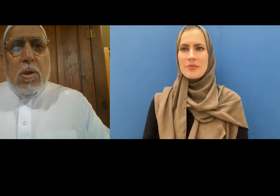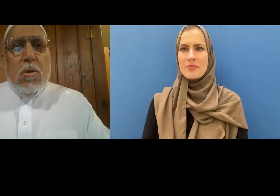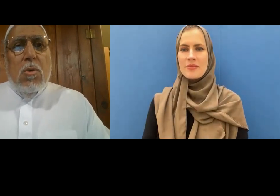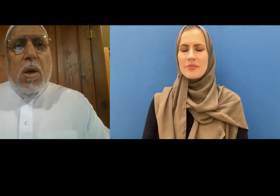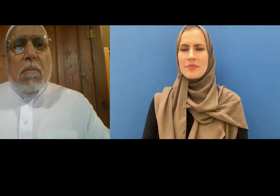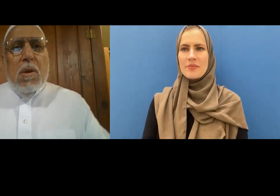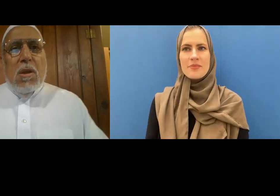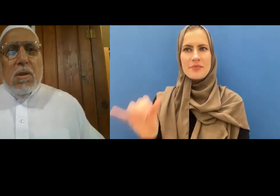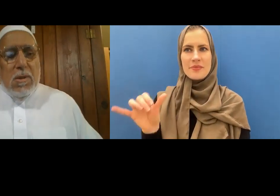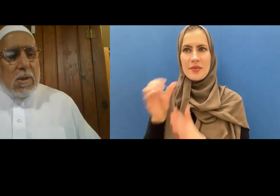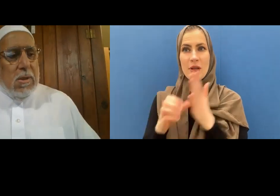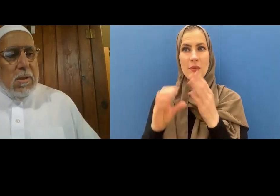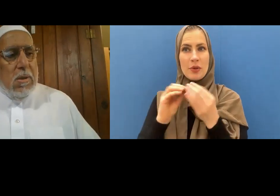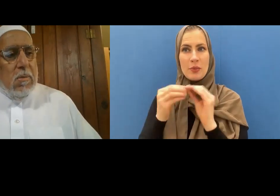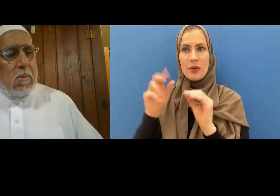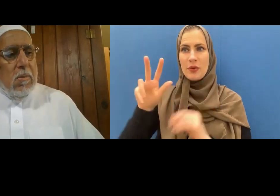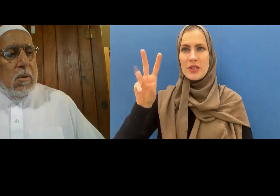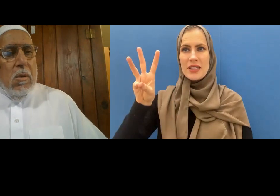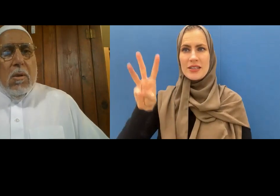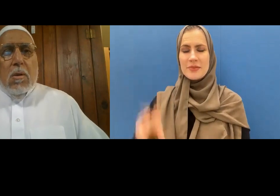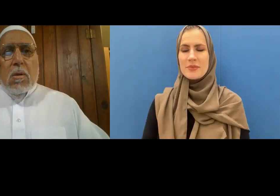which is Surah number 36.